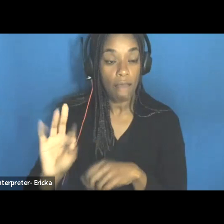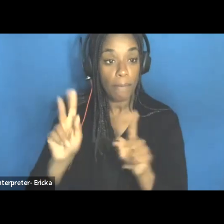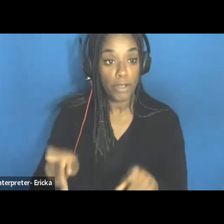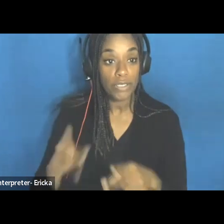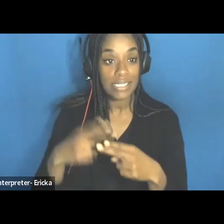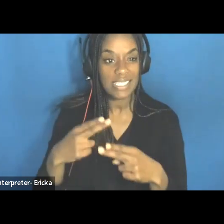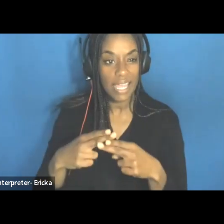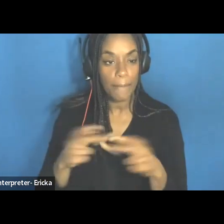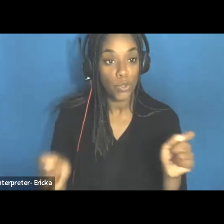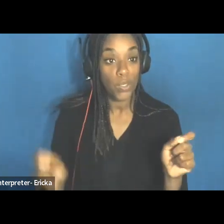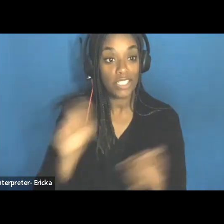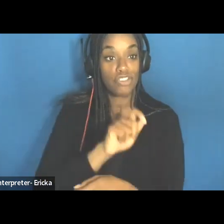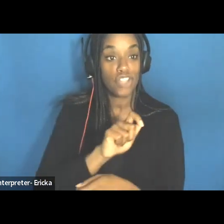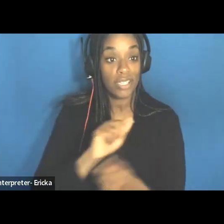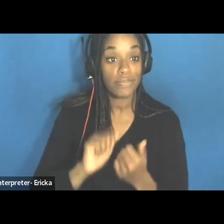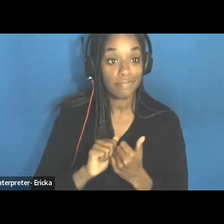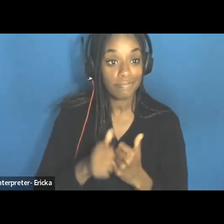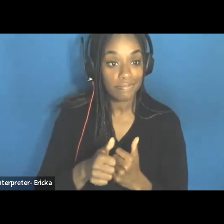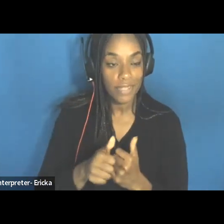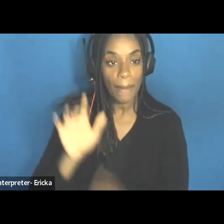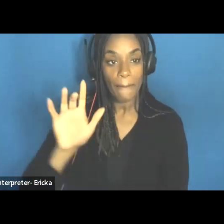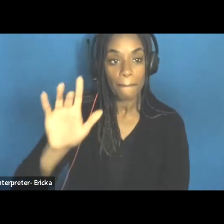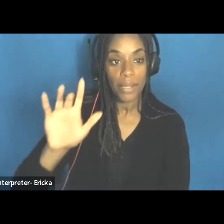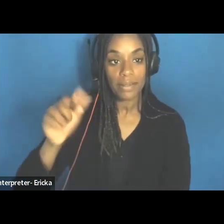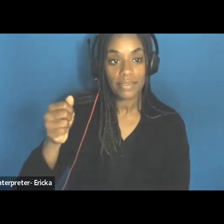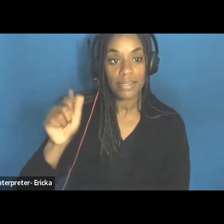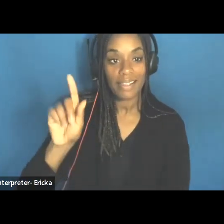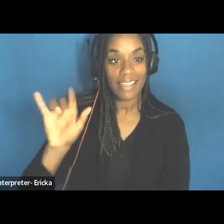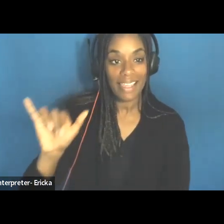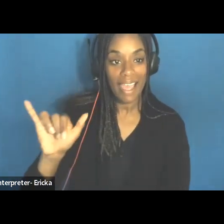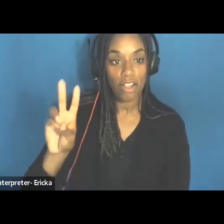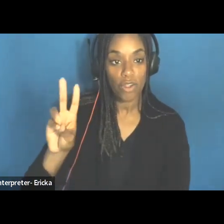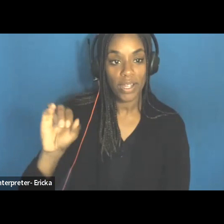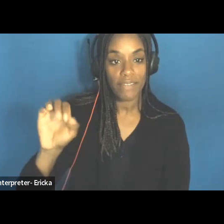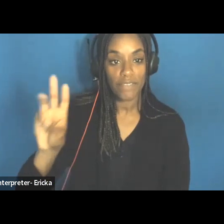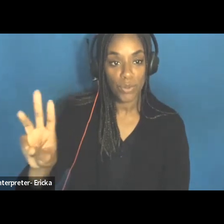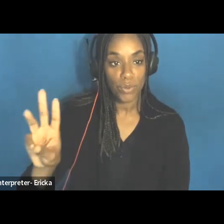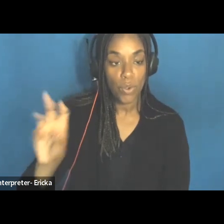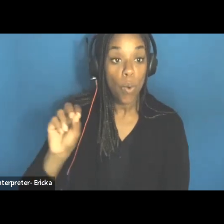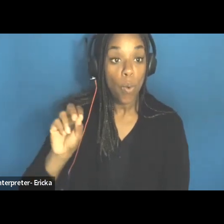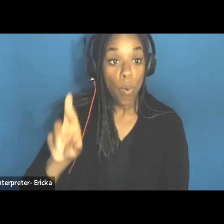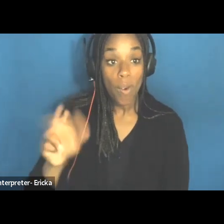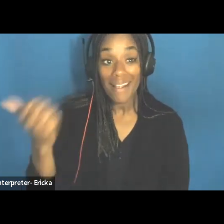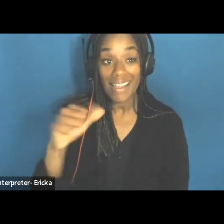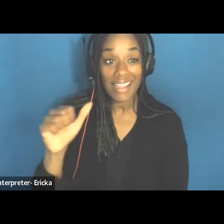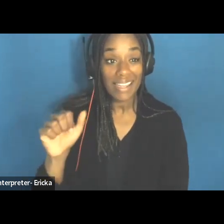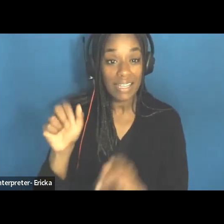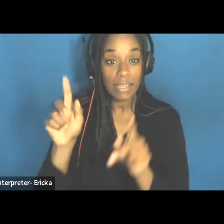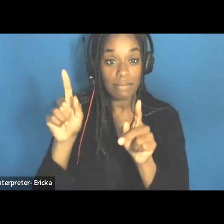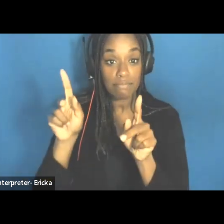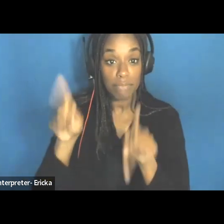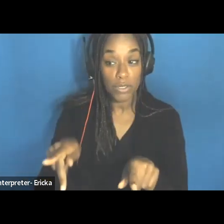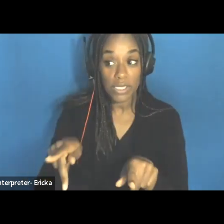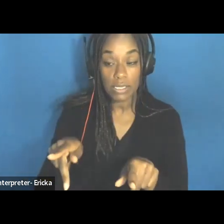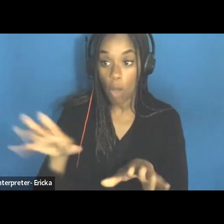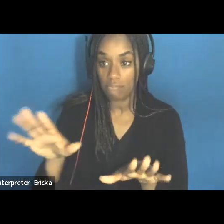gallery view at the top right under view. You can also go to any participant and choose the three. Oh, sorry,